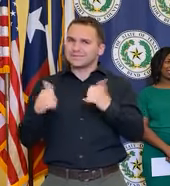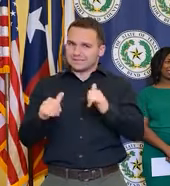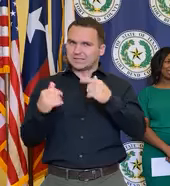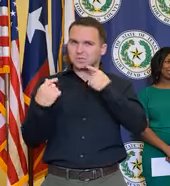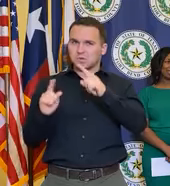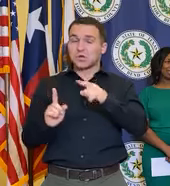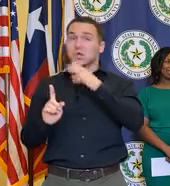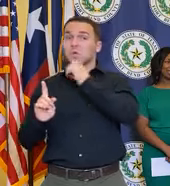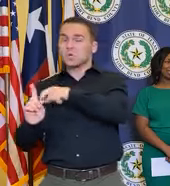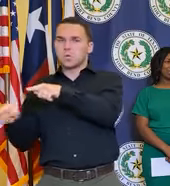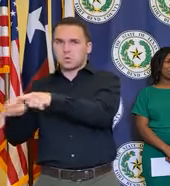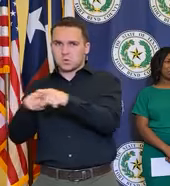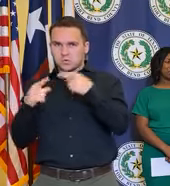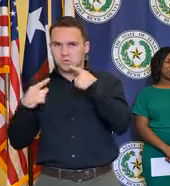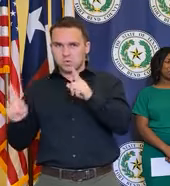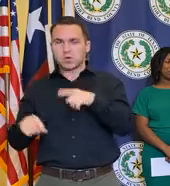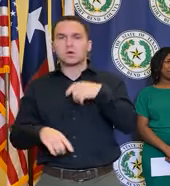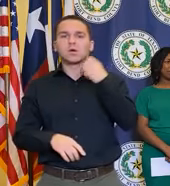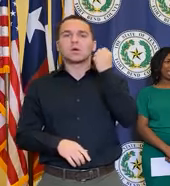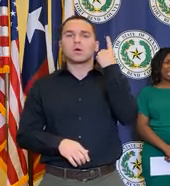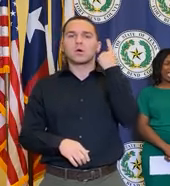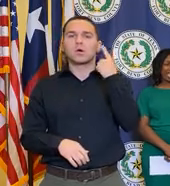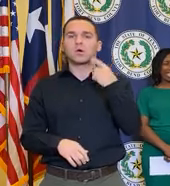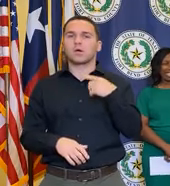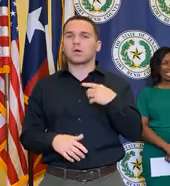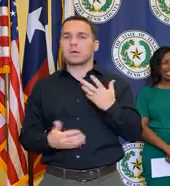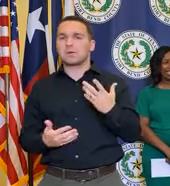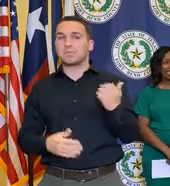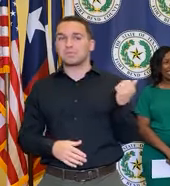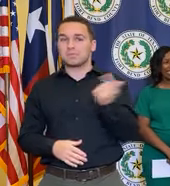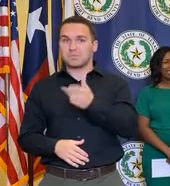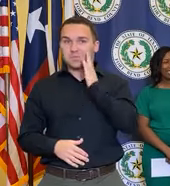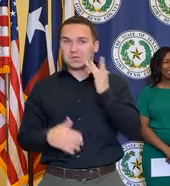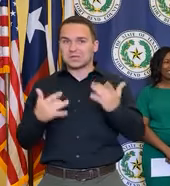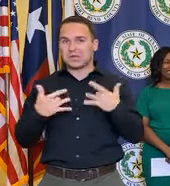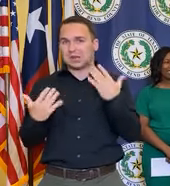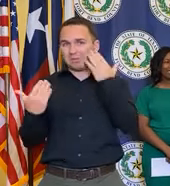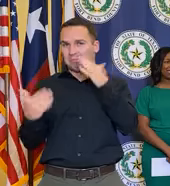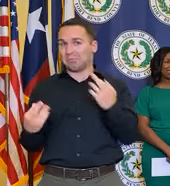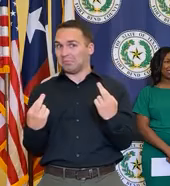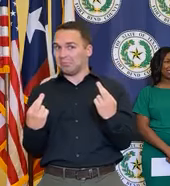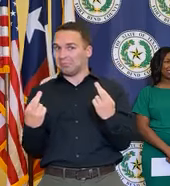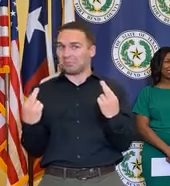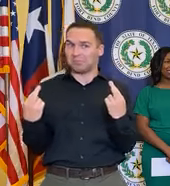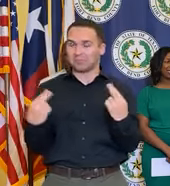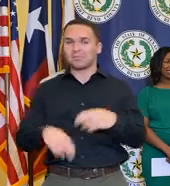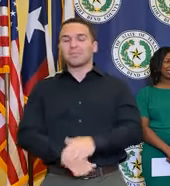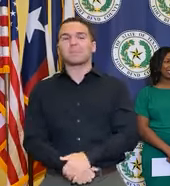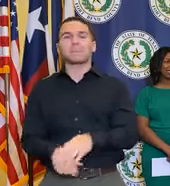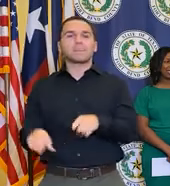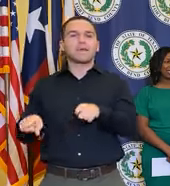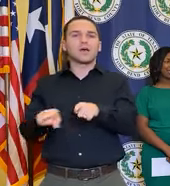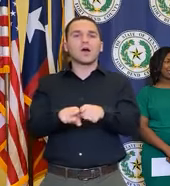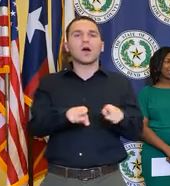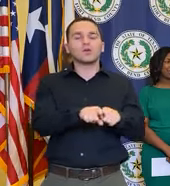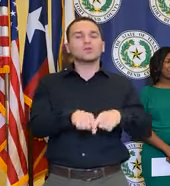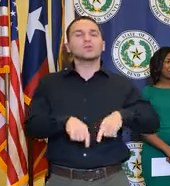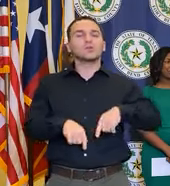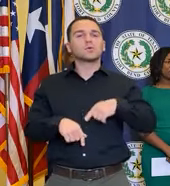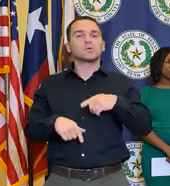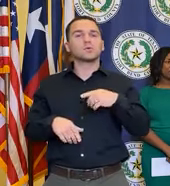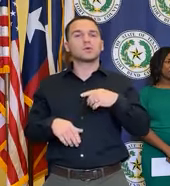work. So, but I don't know anyone is going to be excited about it. So. And also I wanted to say better